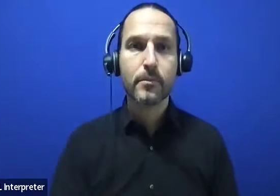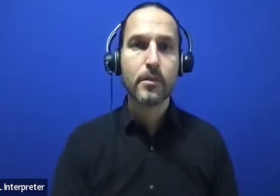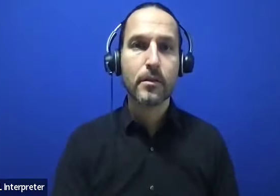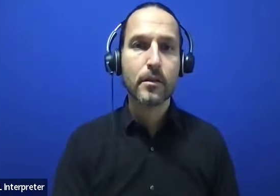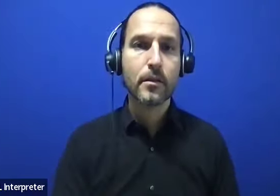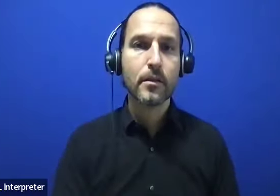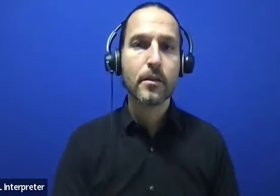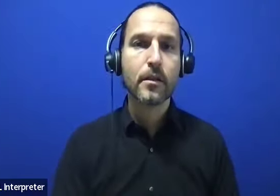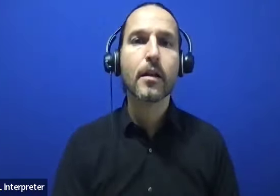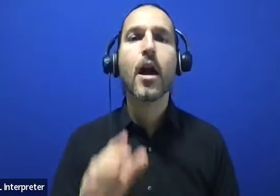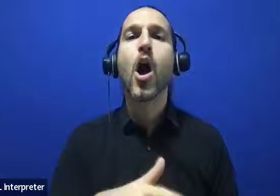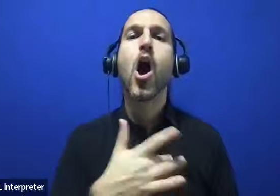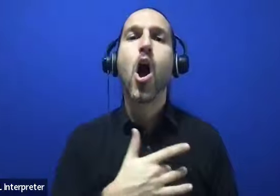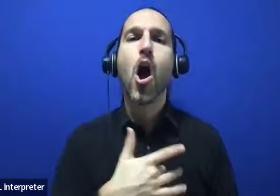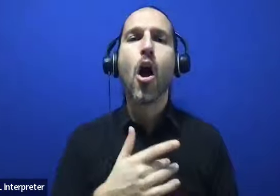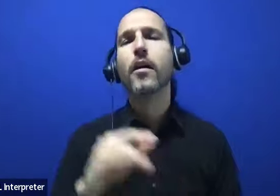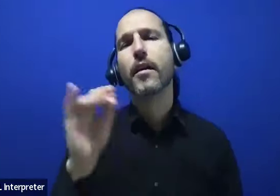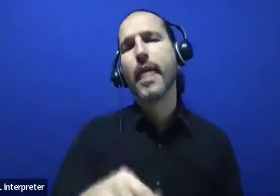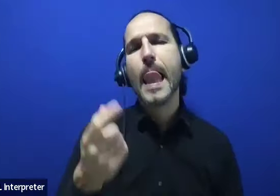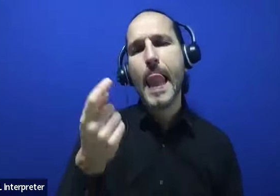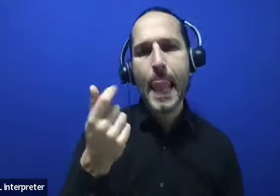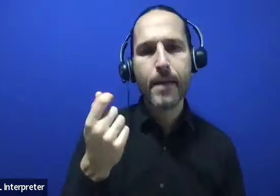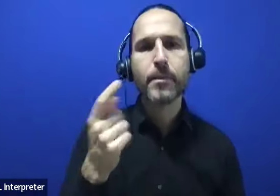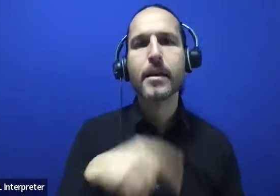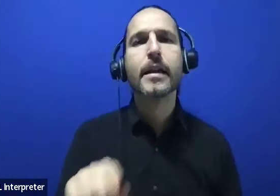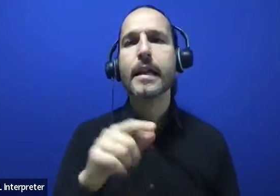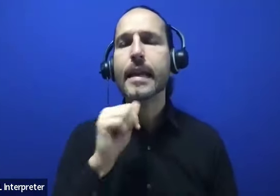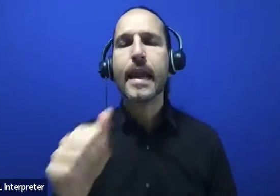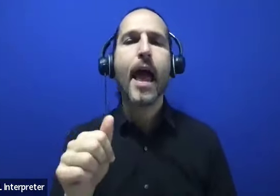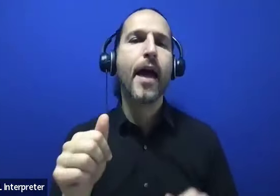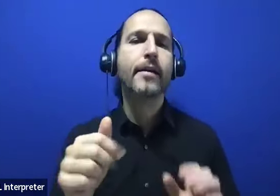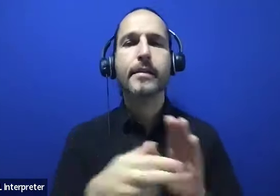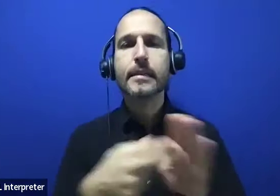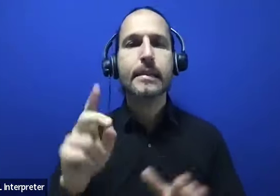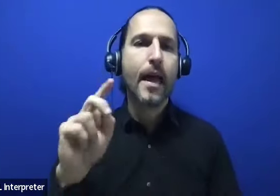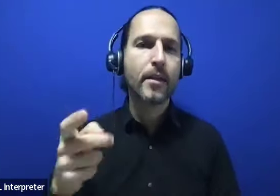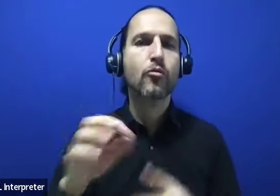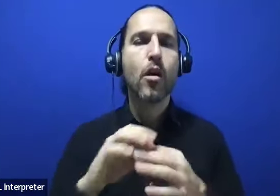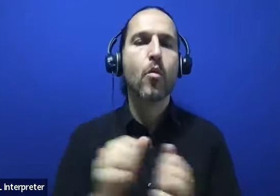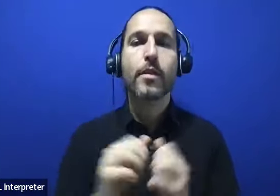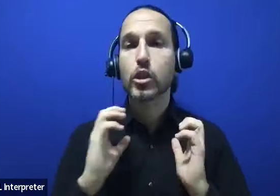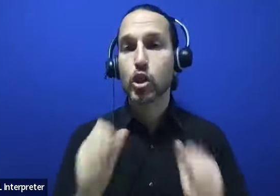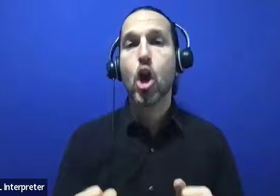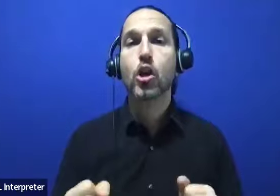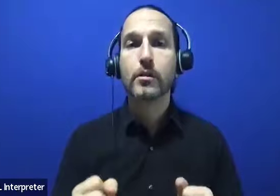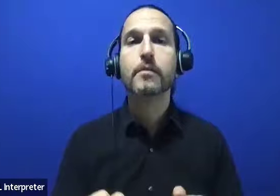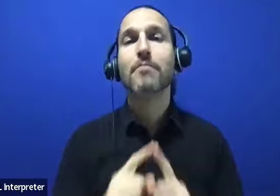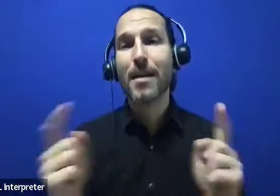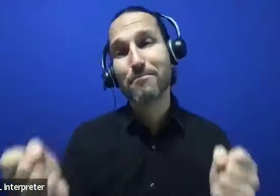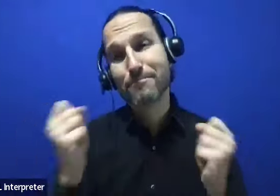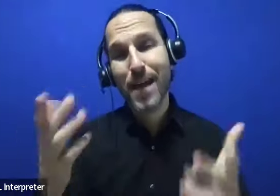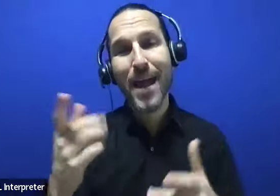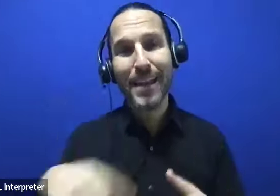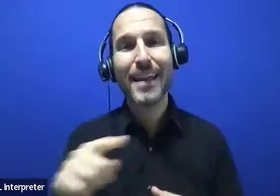Heart defects are a minor criteria only because they're not very diagnostic of Charge. Many